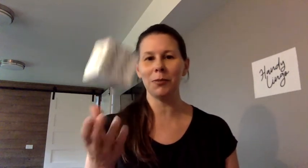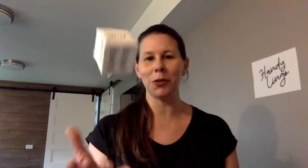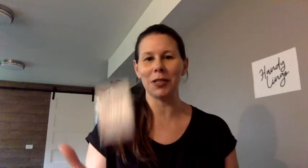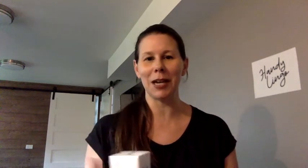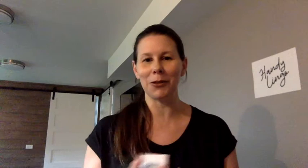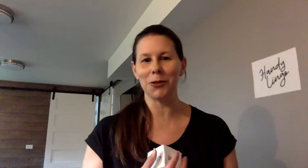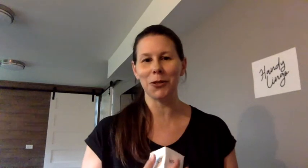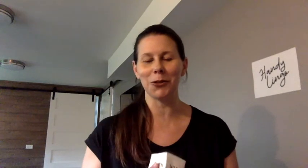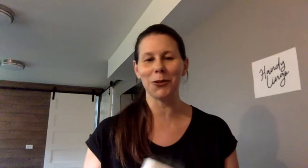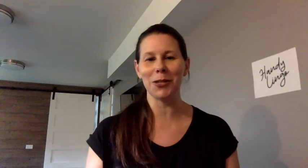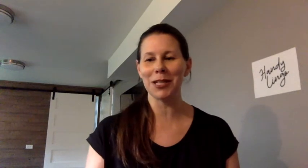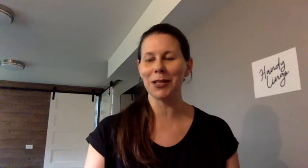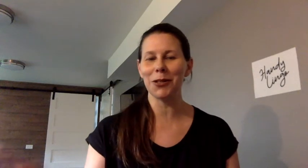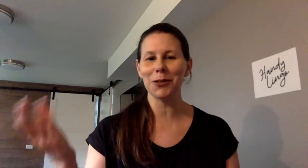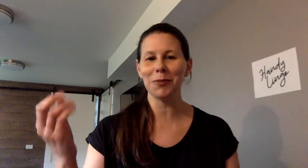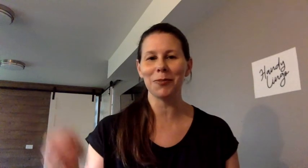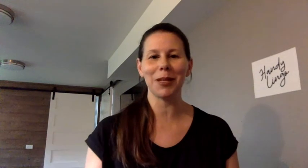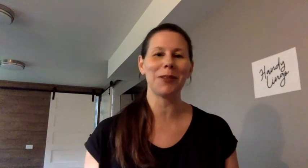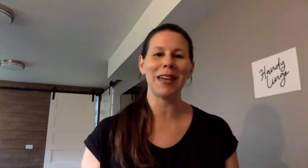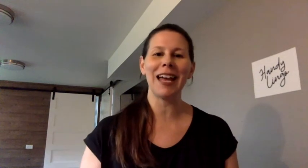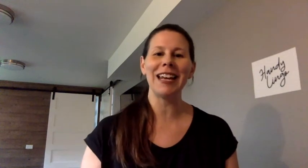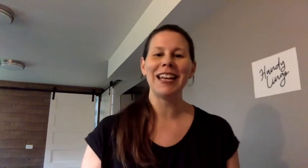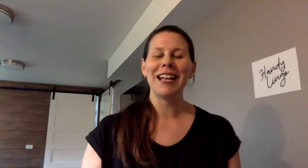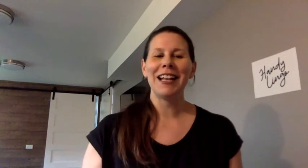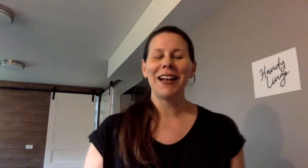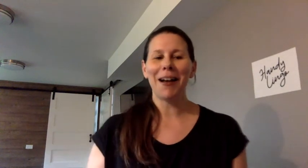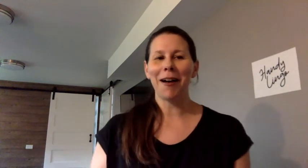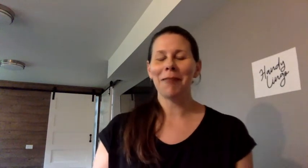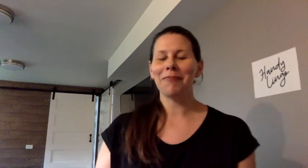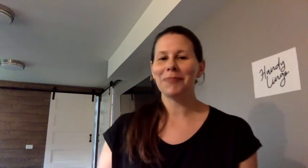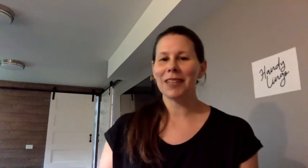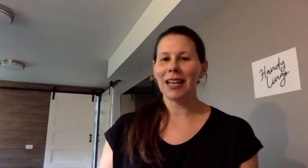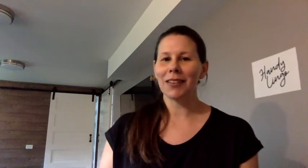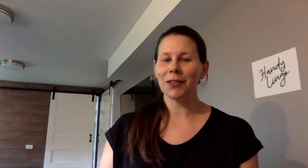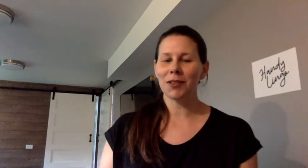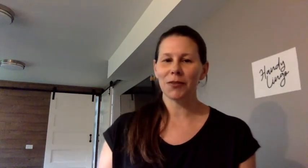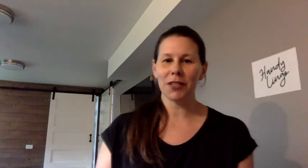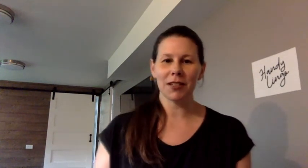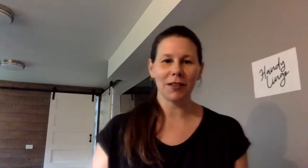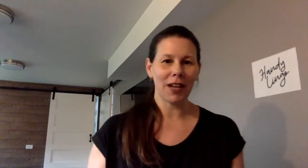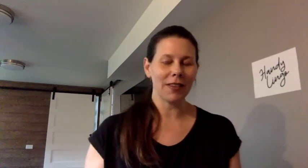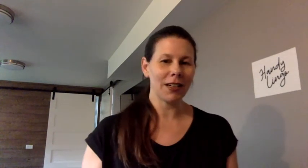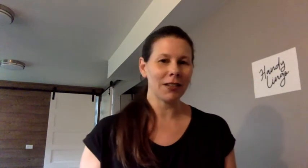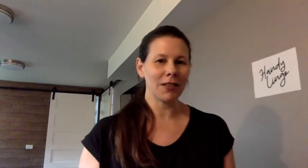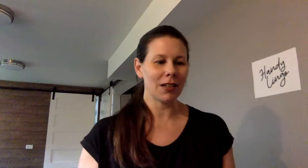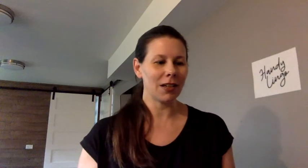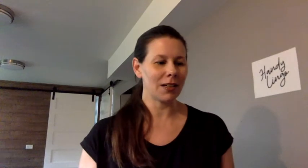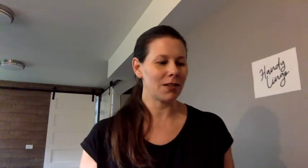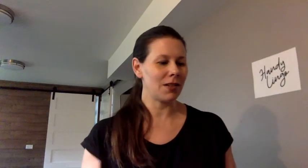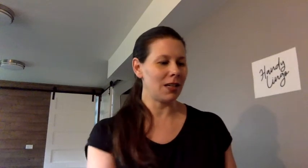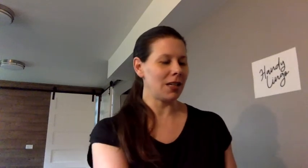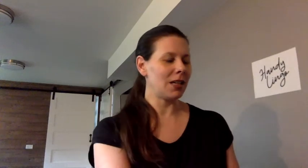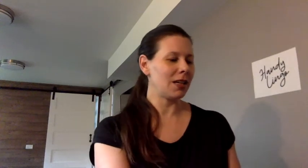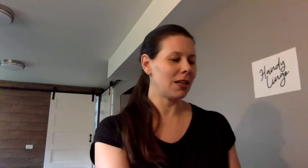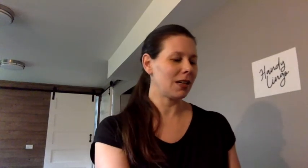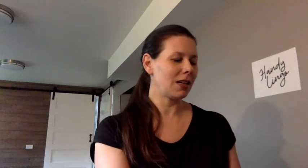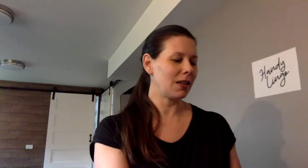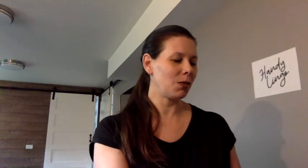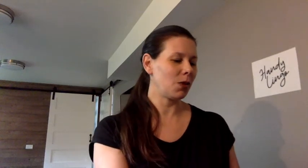You can download your own storytelling cube and play with that. And there's some free stuff on there. There is the